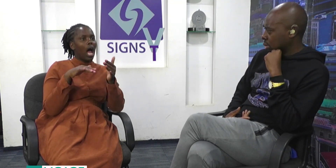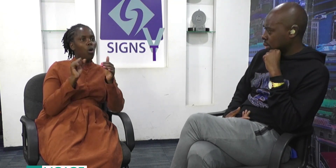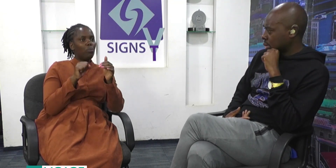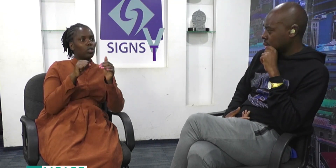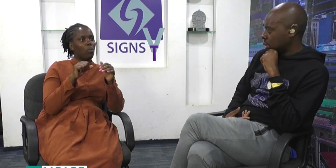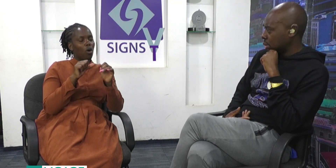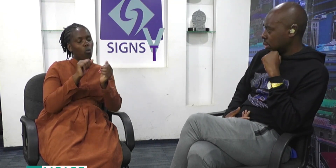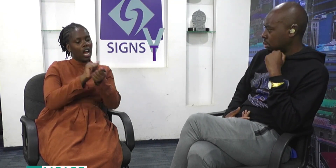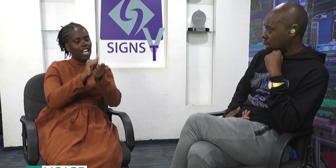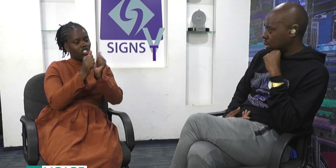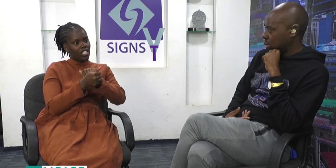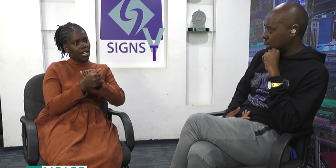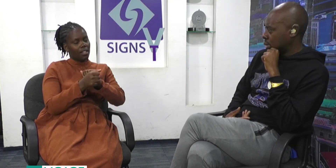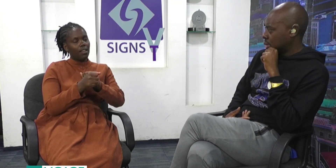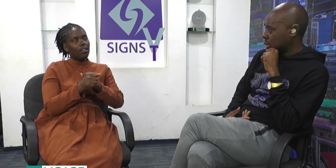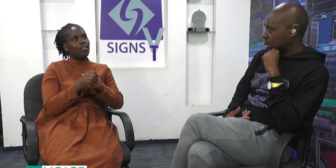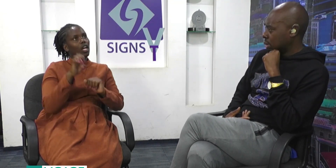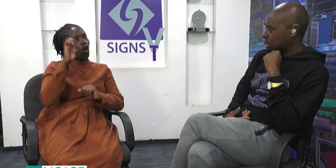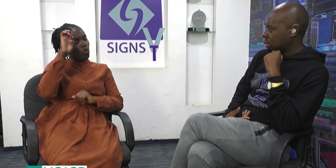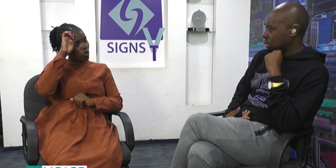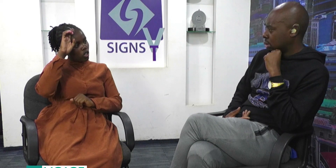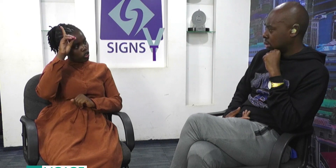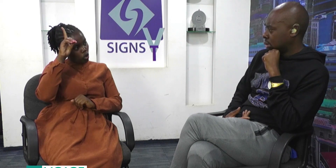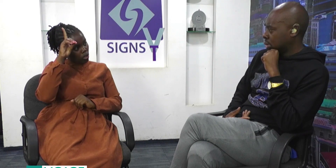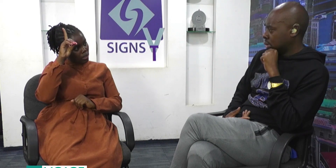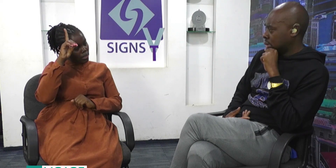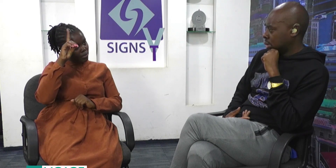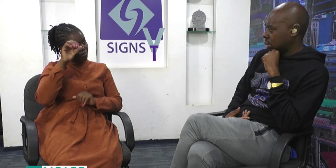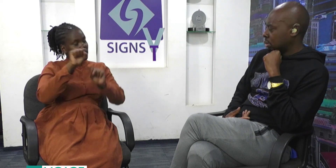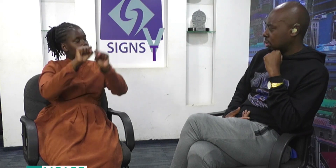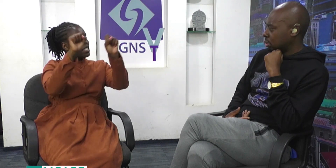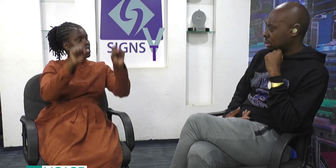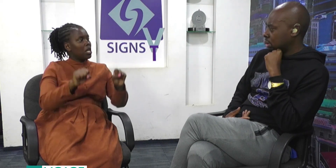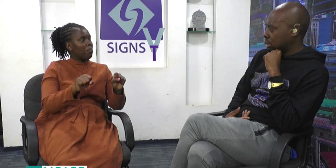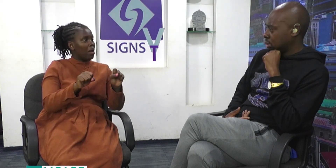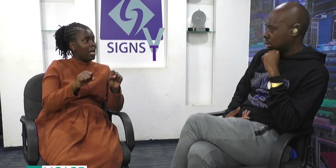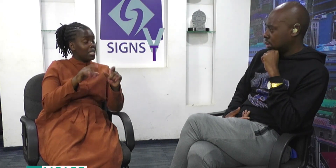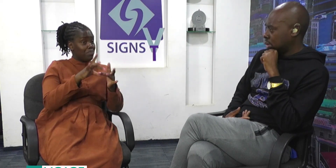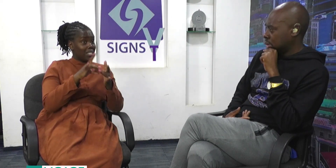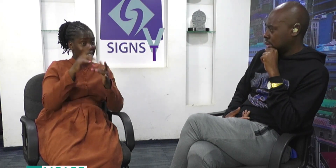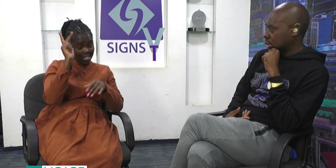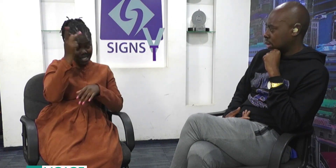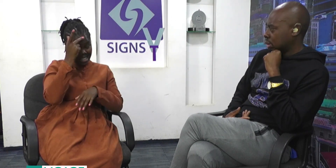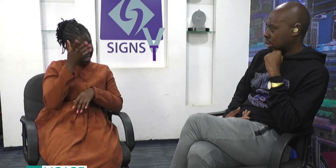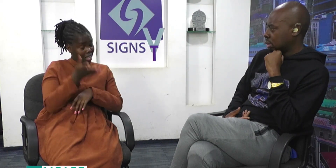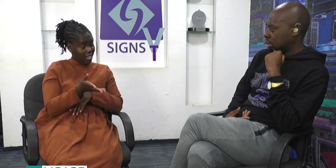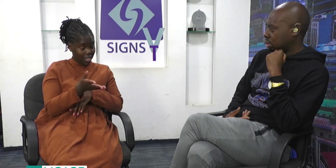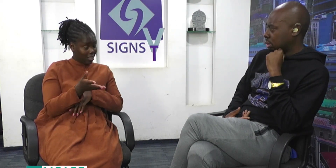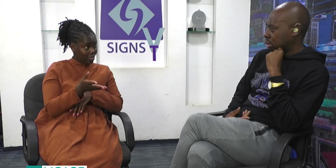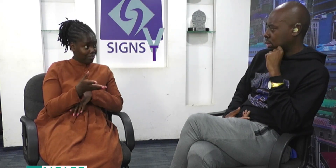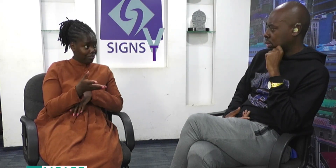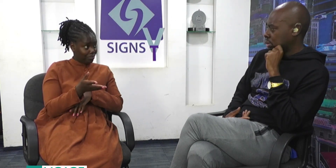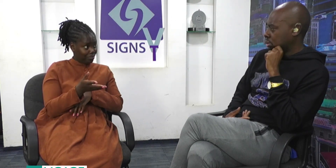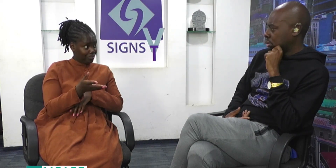do you have different recommendations that you feel would change maybe the education system, especially in Kenya?